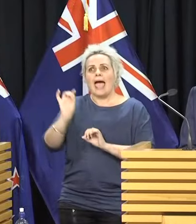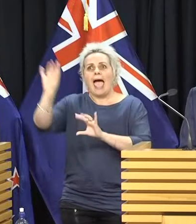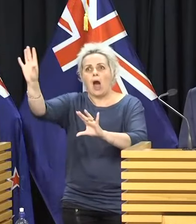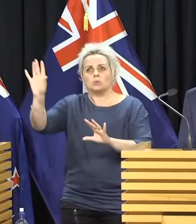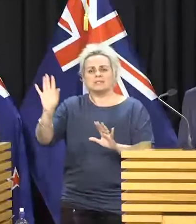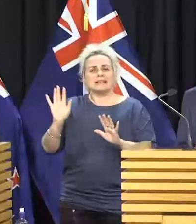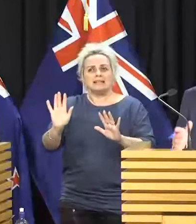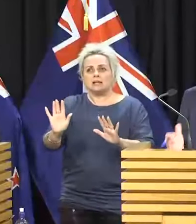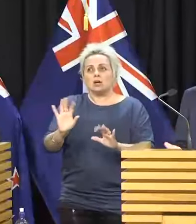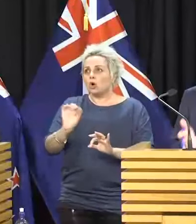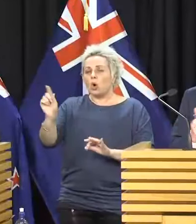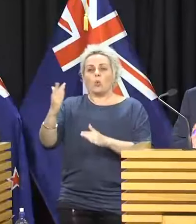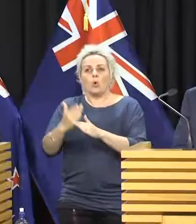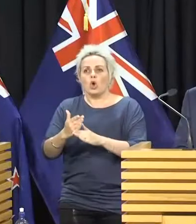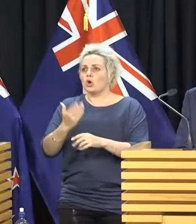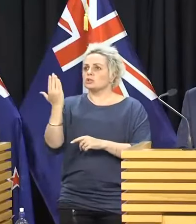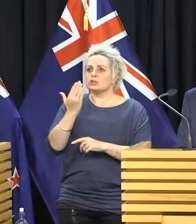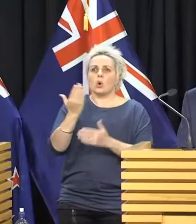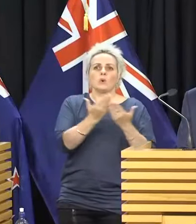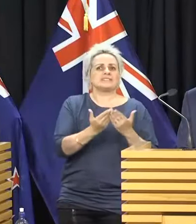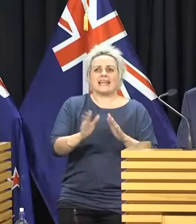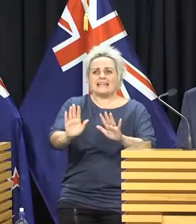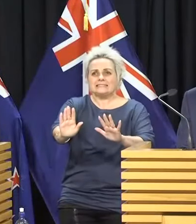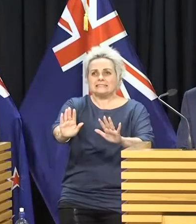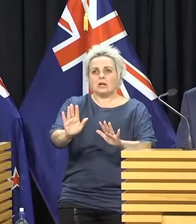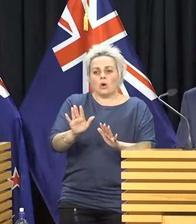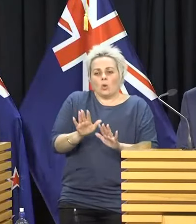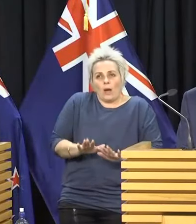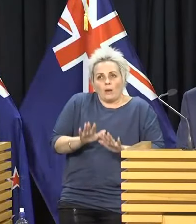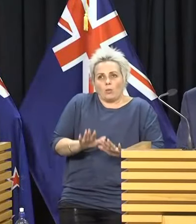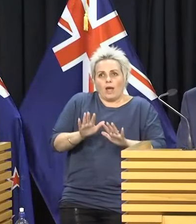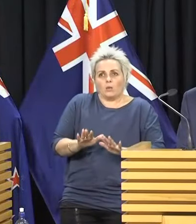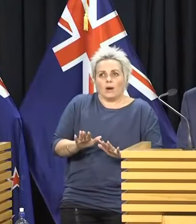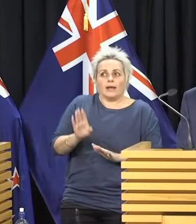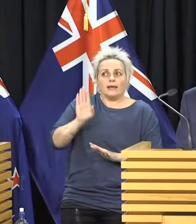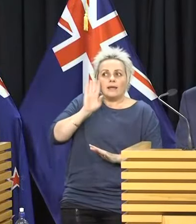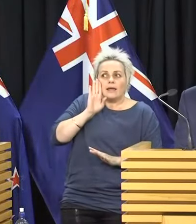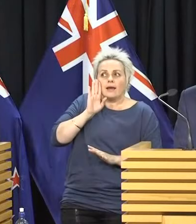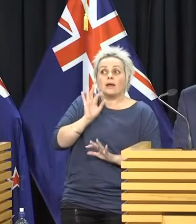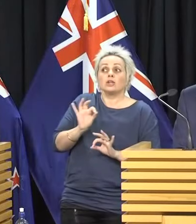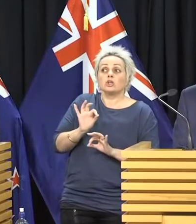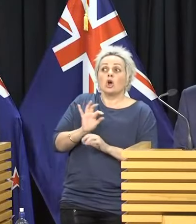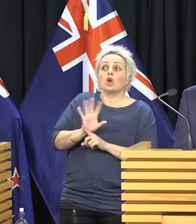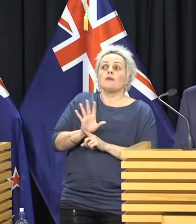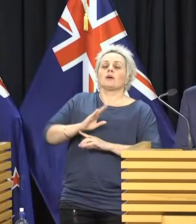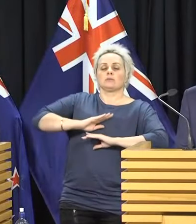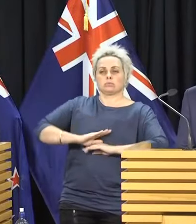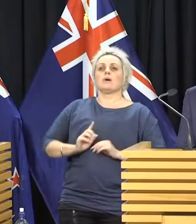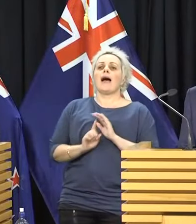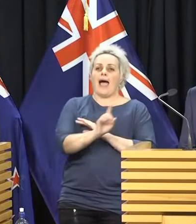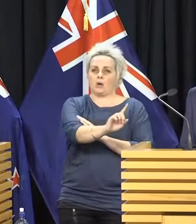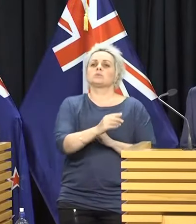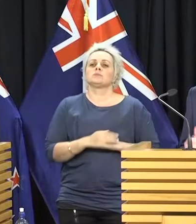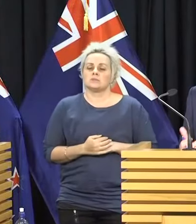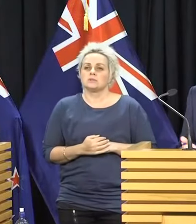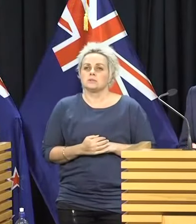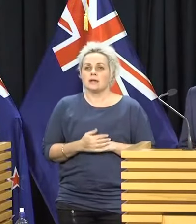at home, not go to work or school or study until you have had a negative test result. There are details